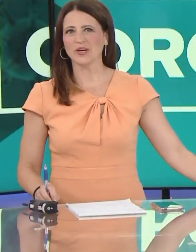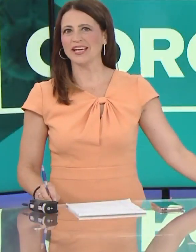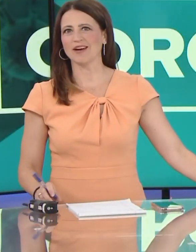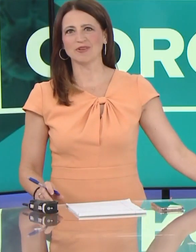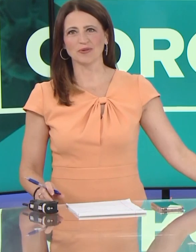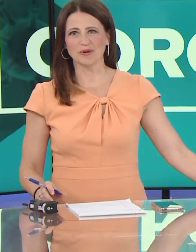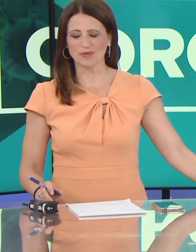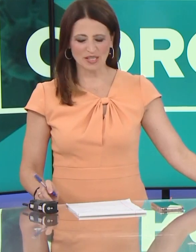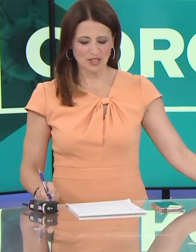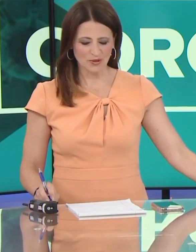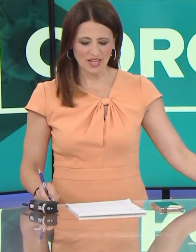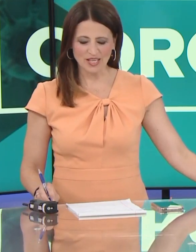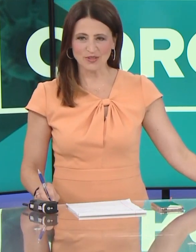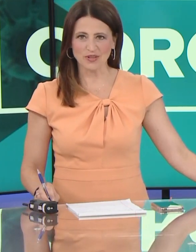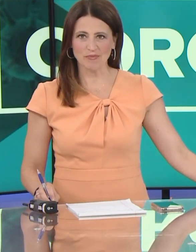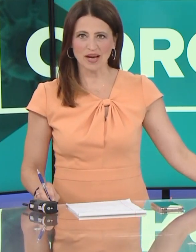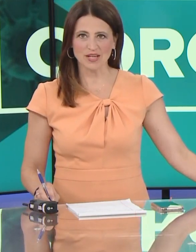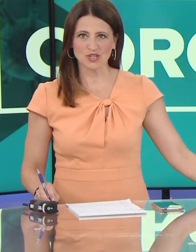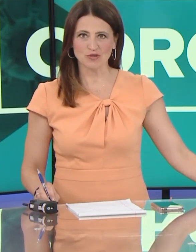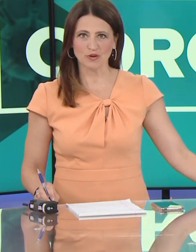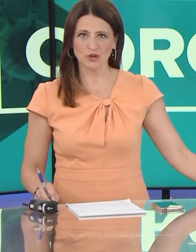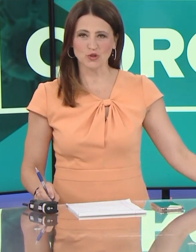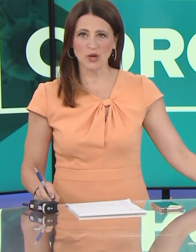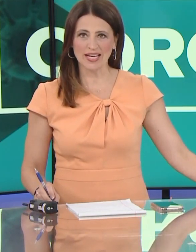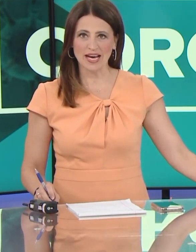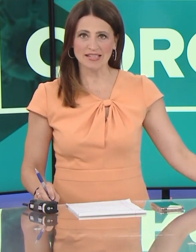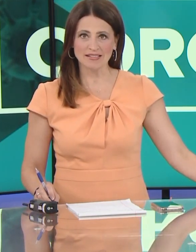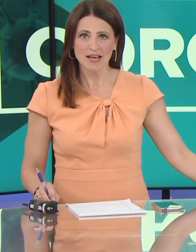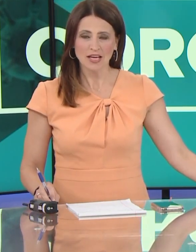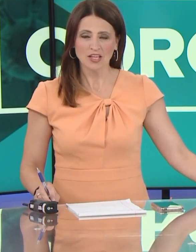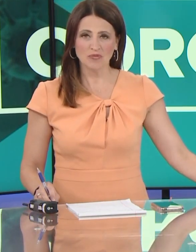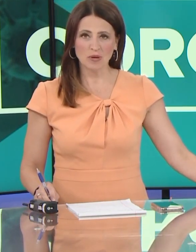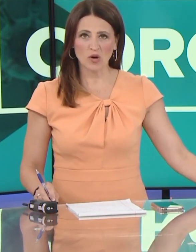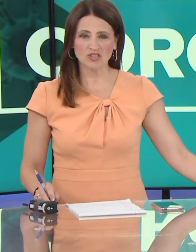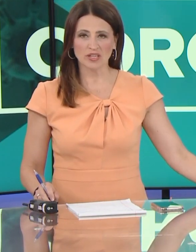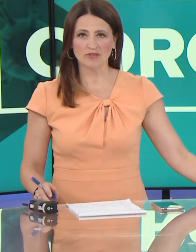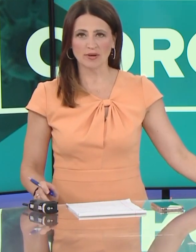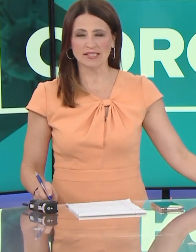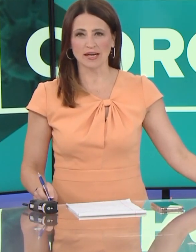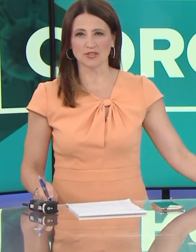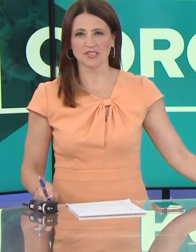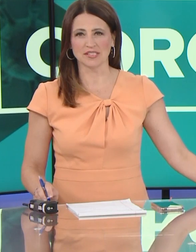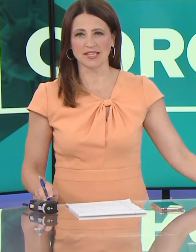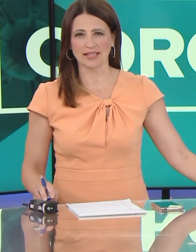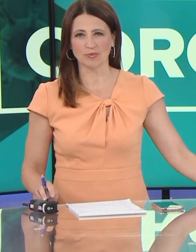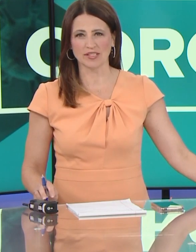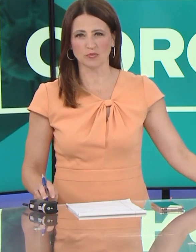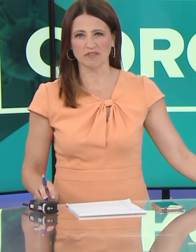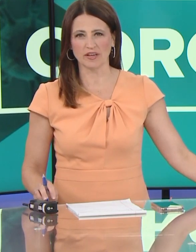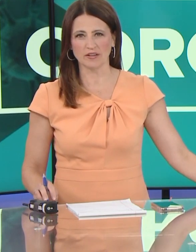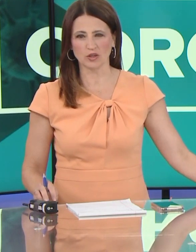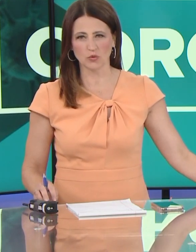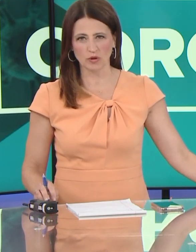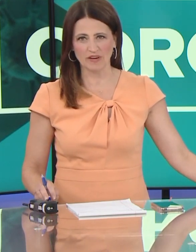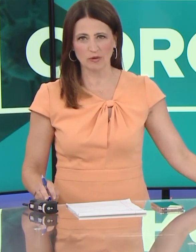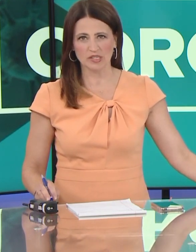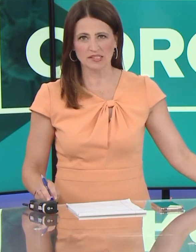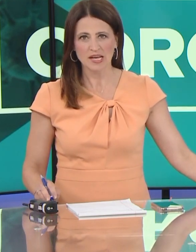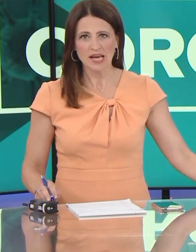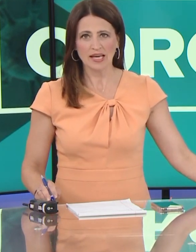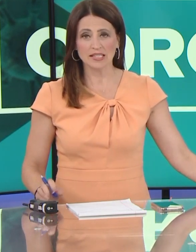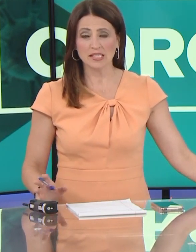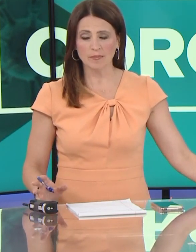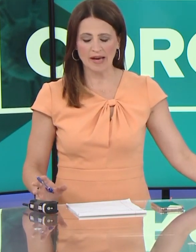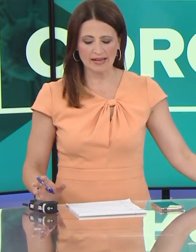So do we, Governor. We really do. Thank you so much for joining us. You've been watching Governor Asa Hutchinson's daily press briefing on the